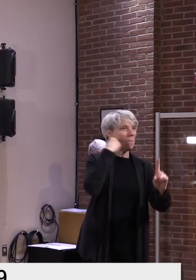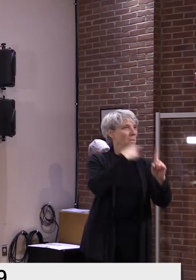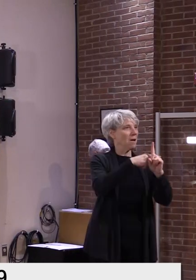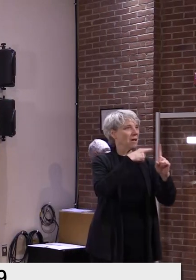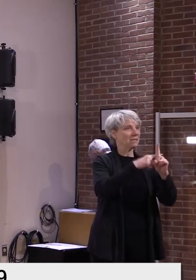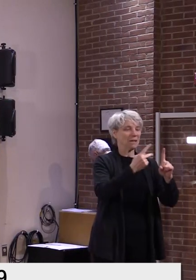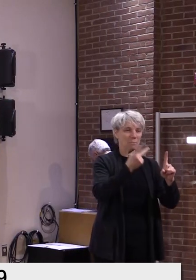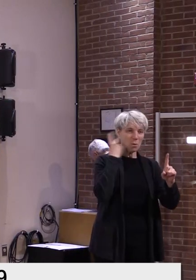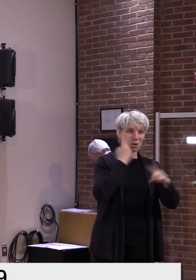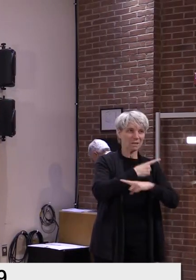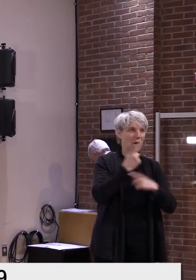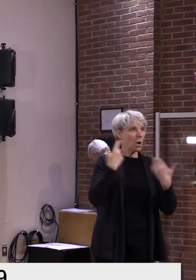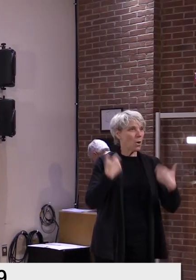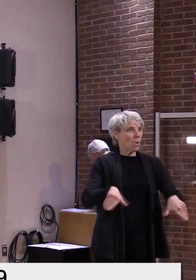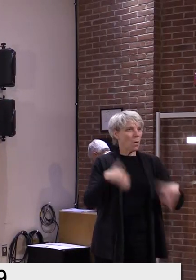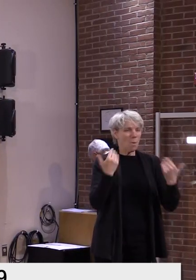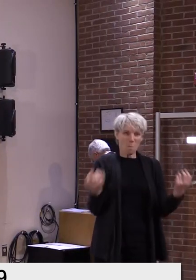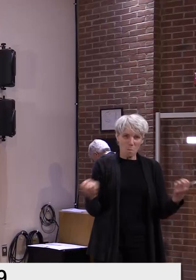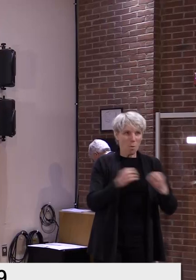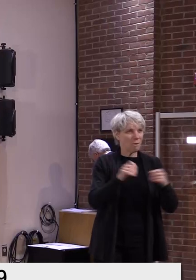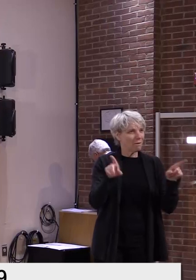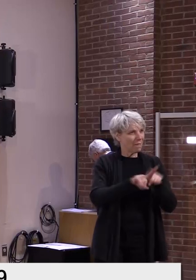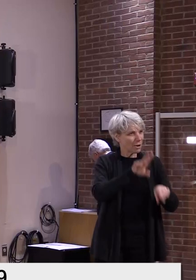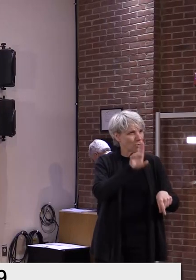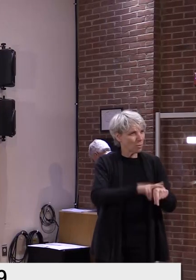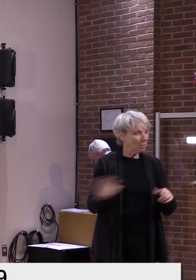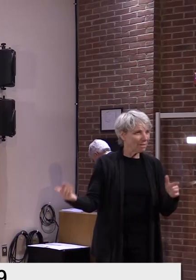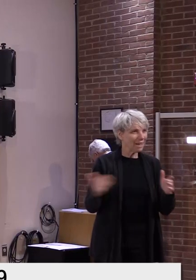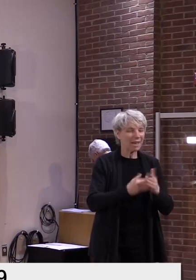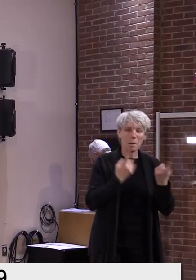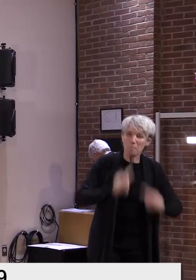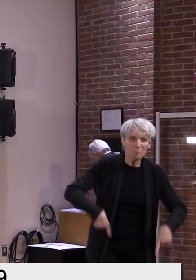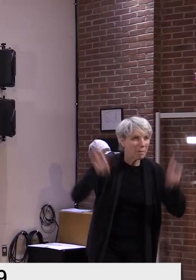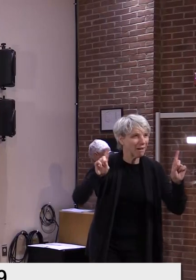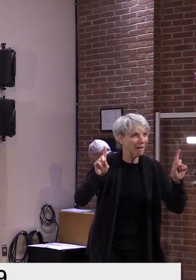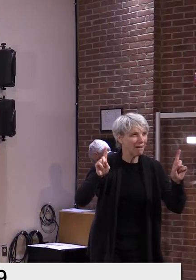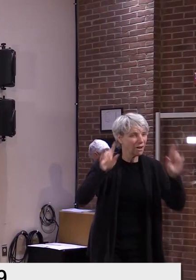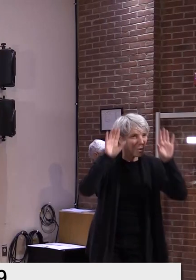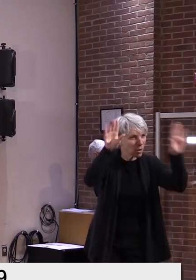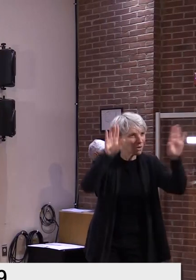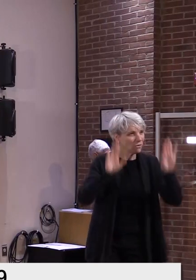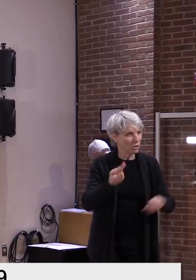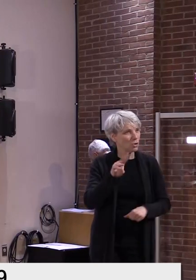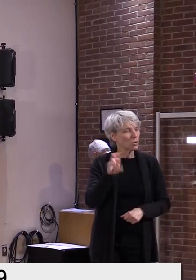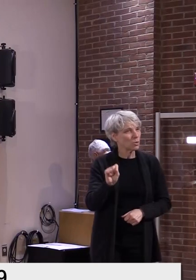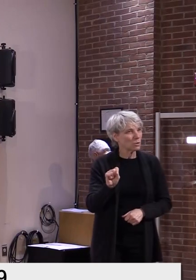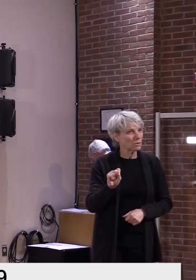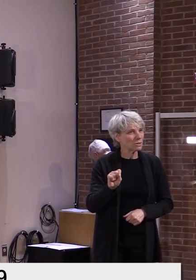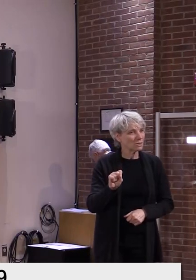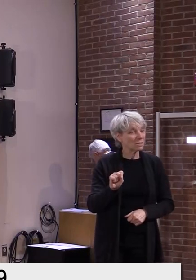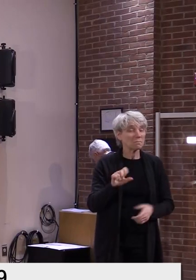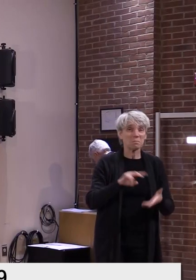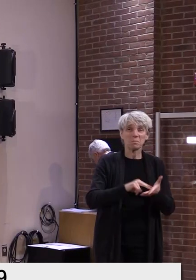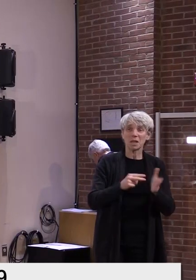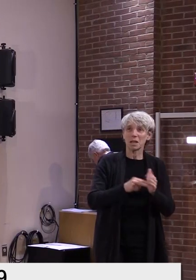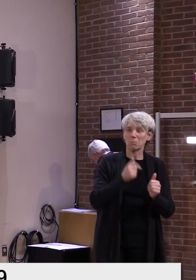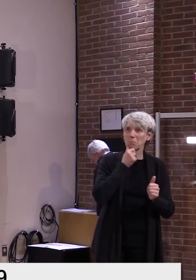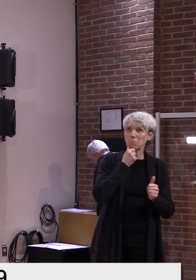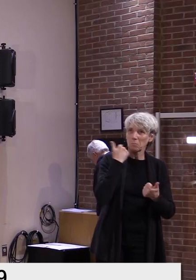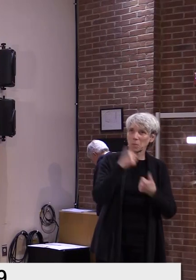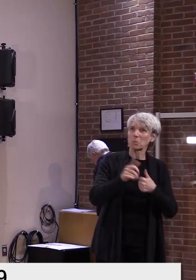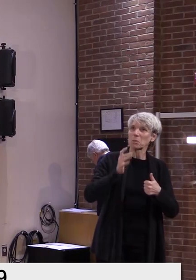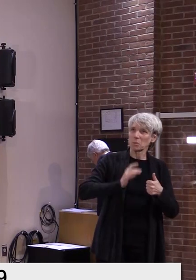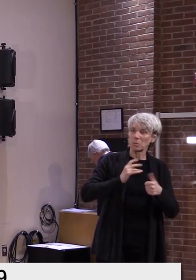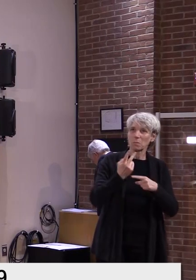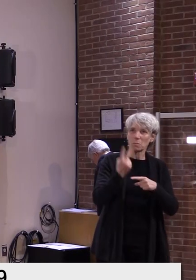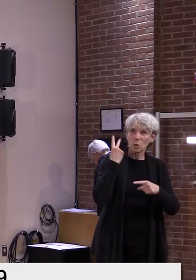do again, thanks to the vaccine, for those who are fully vaccinated. You can resume activities that